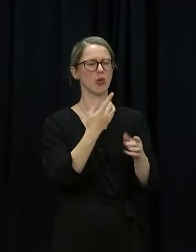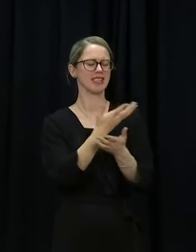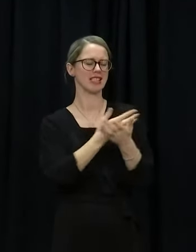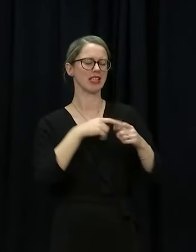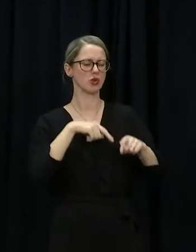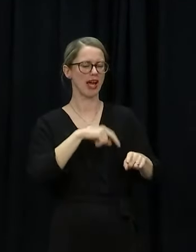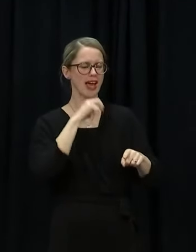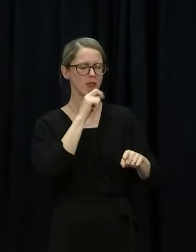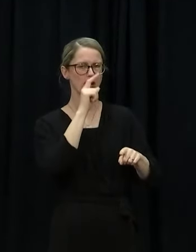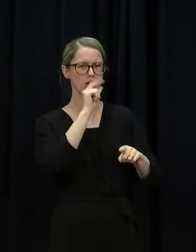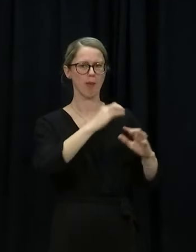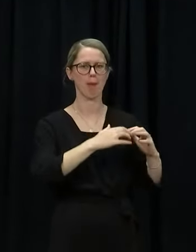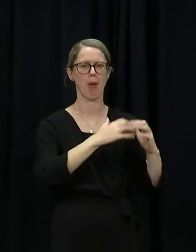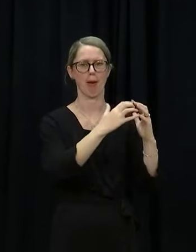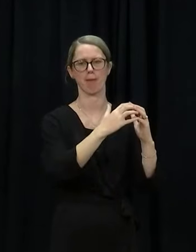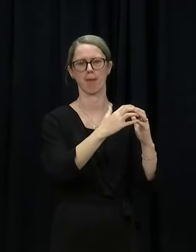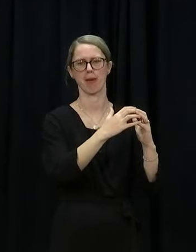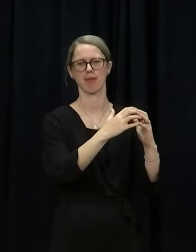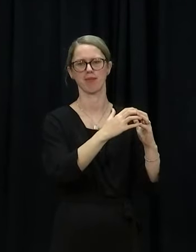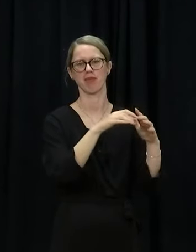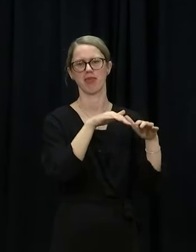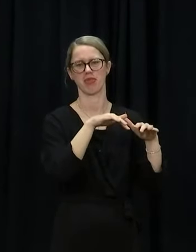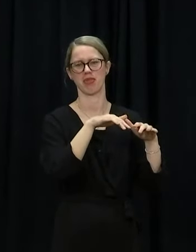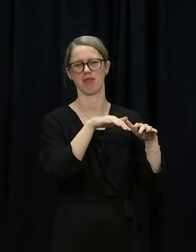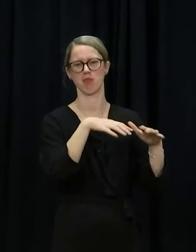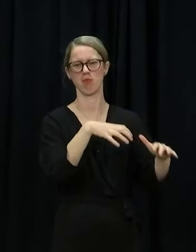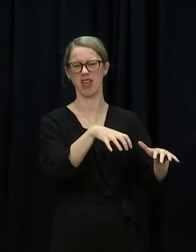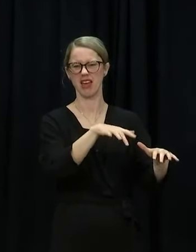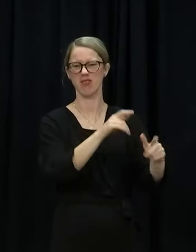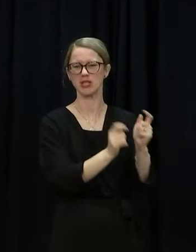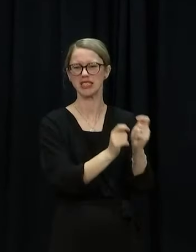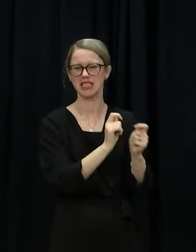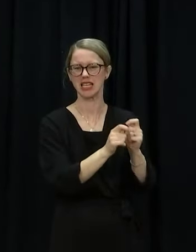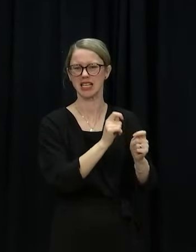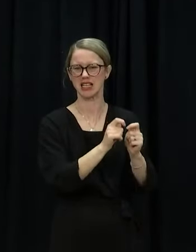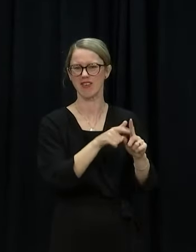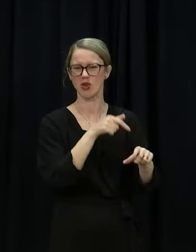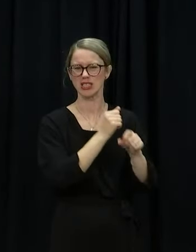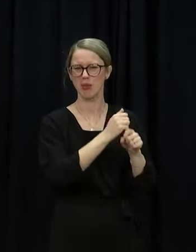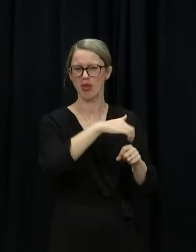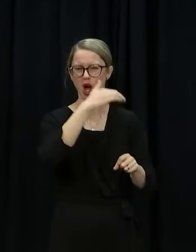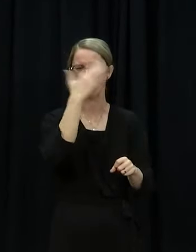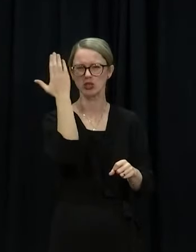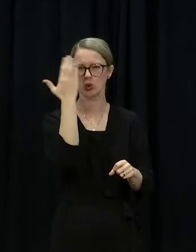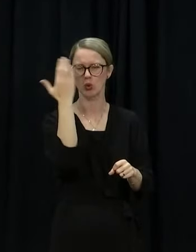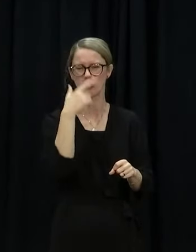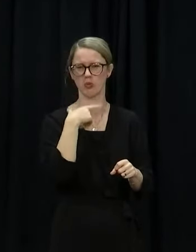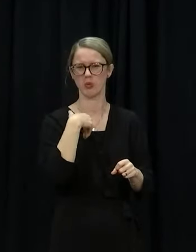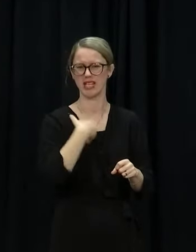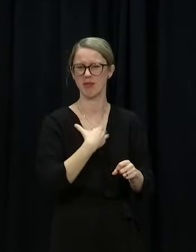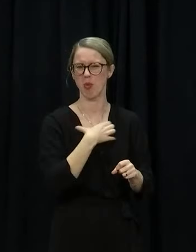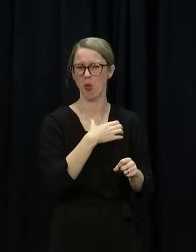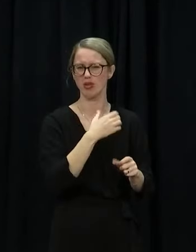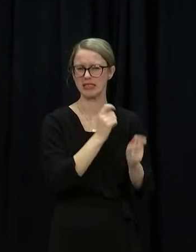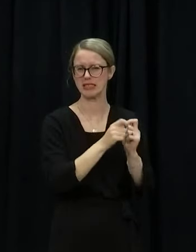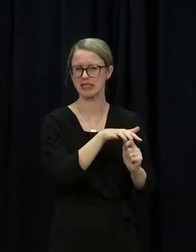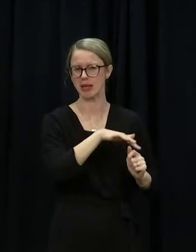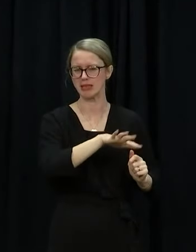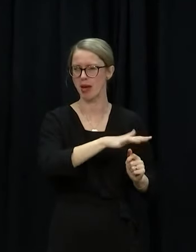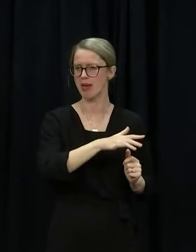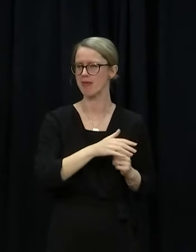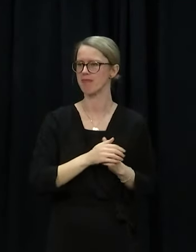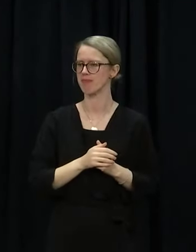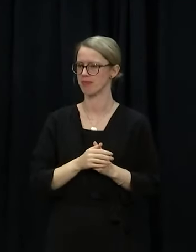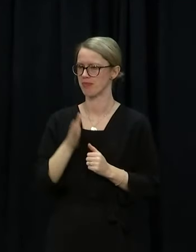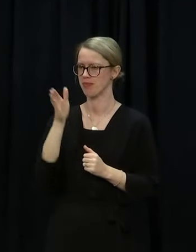that people are experiencing in West Auckland because of those big sites of interest, particularly the high school. Mikey, I did say Jane and Mikey, didn't